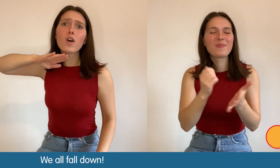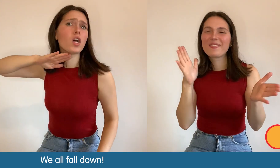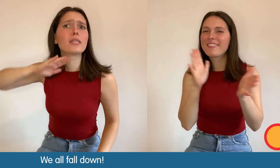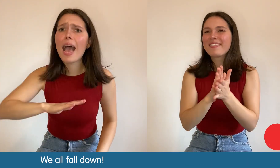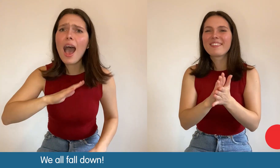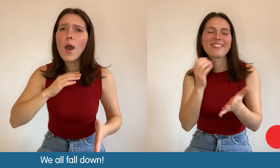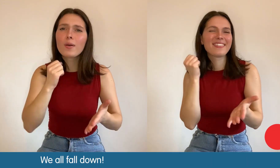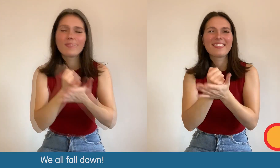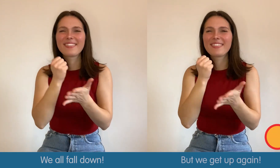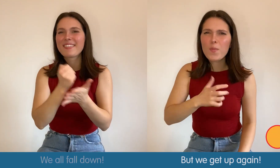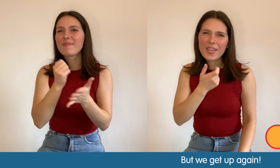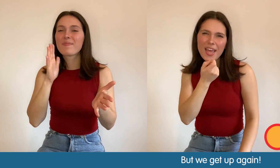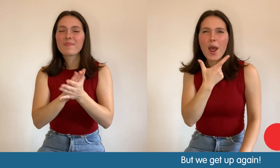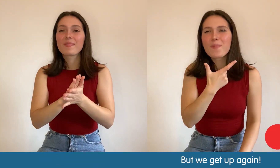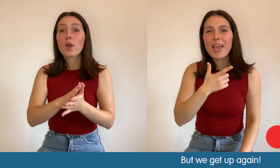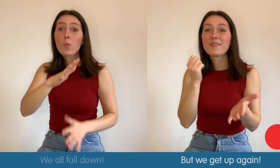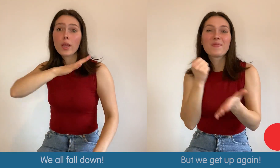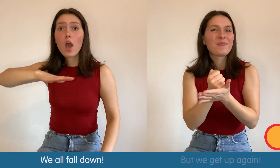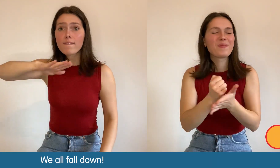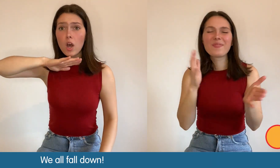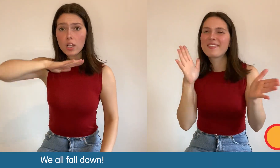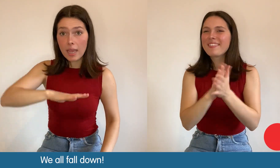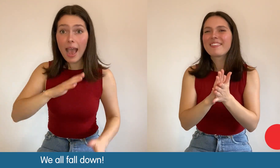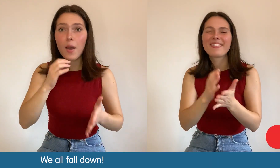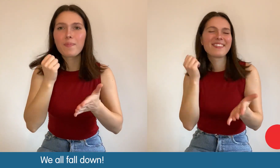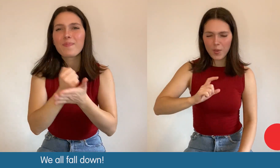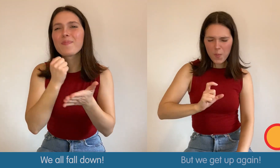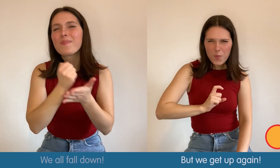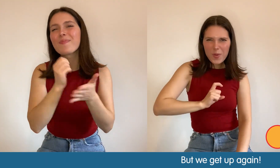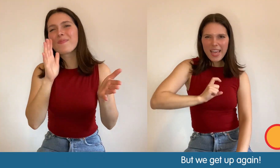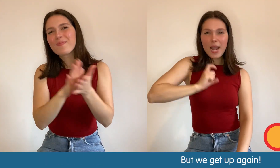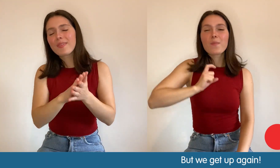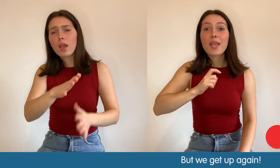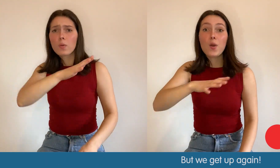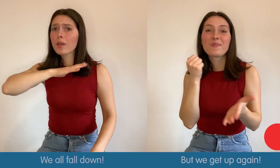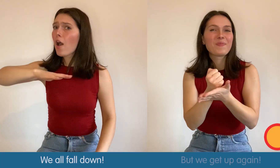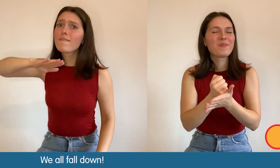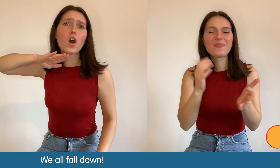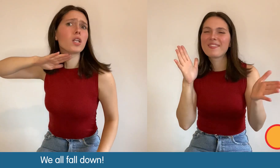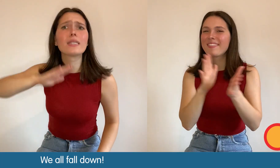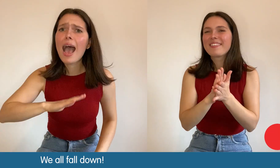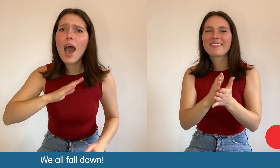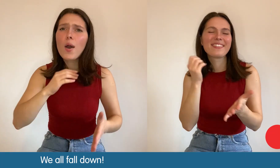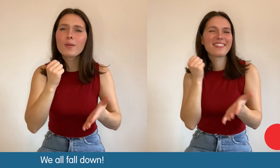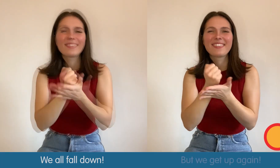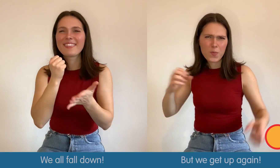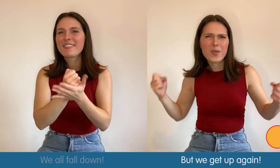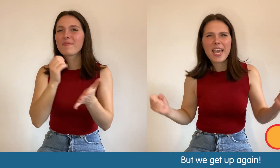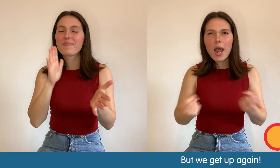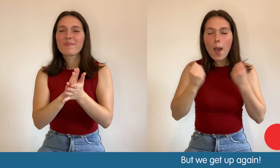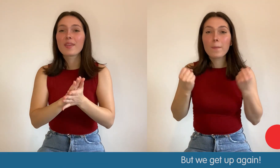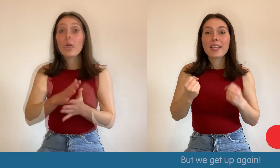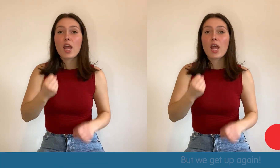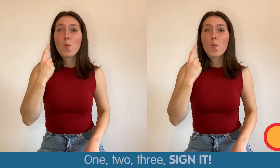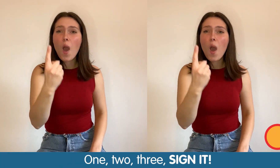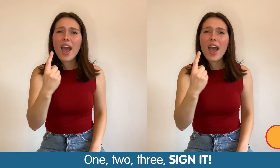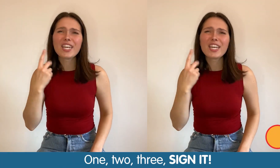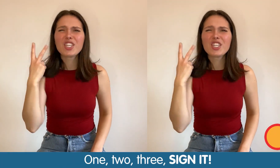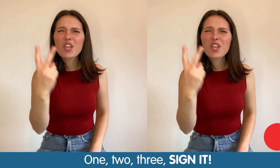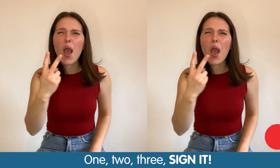fall down. But we get up again. We all fall down. But we get up again. We all fall down. But we get up again. 1,